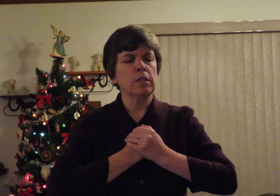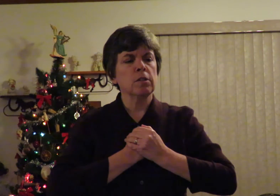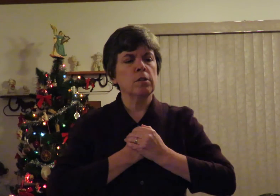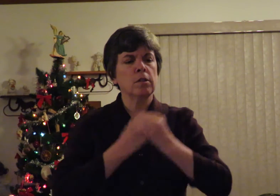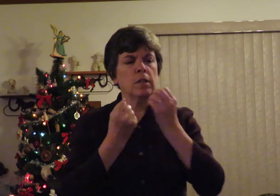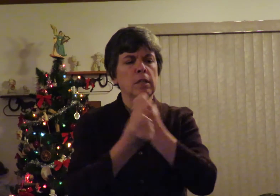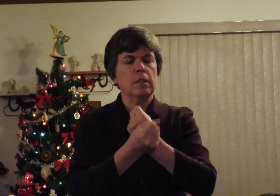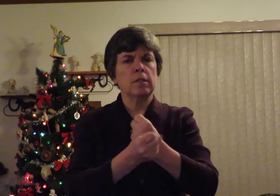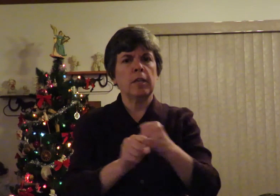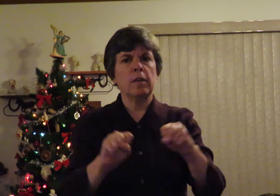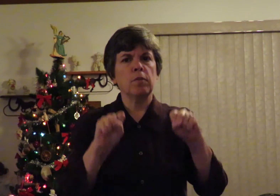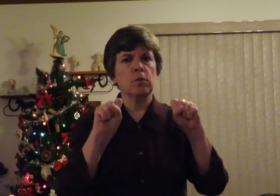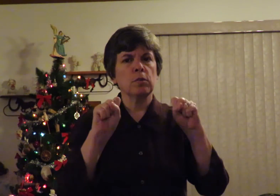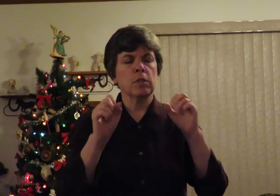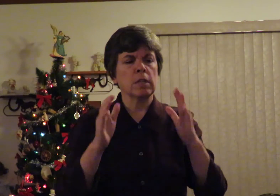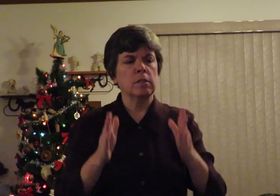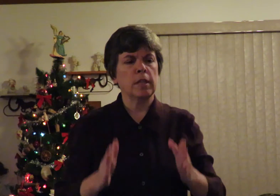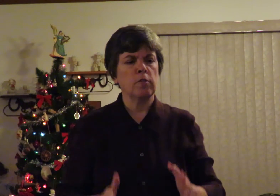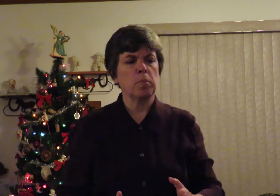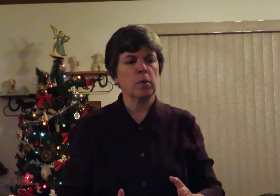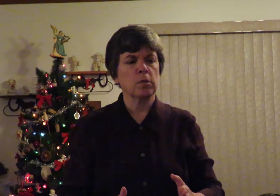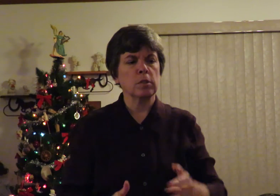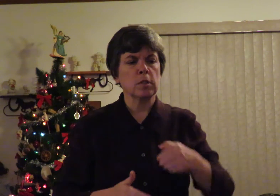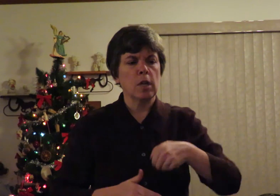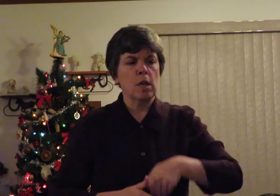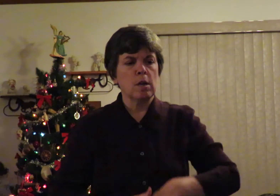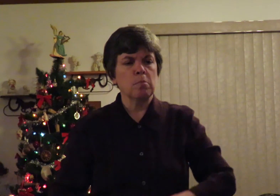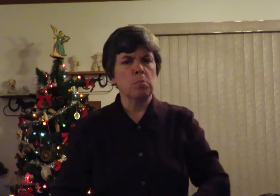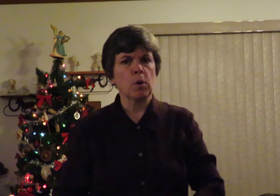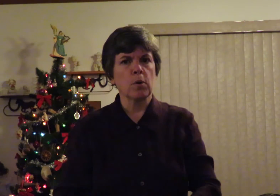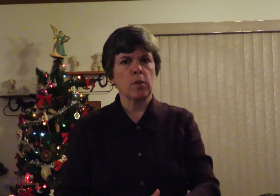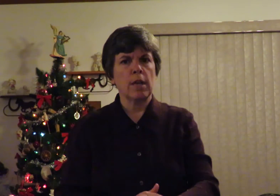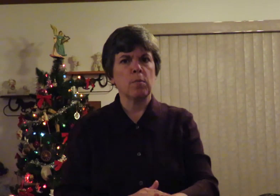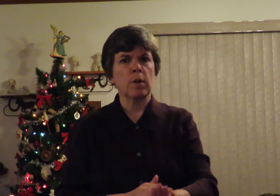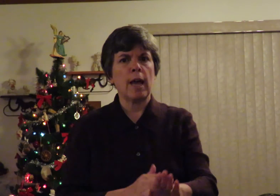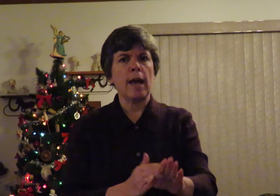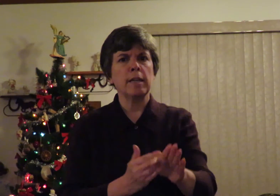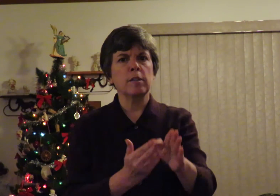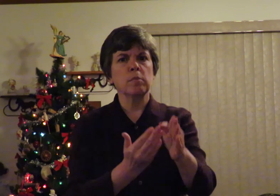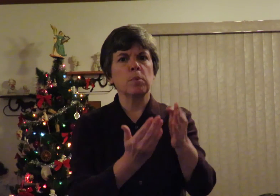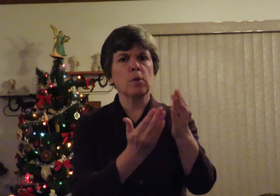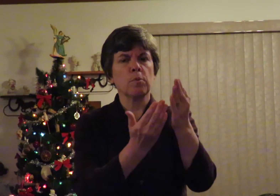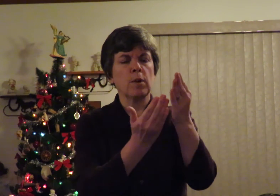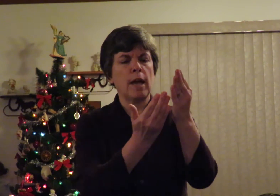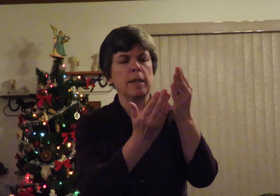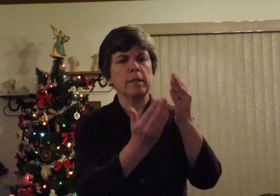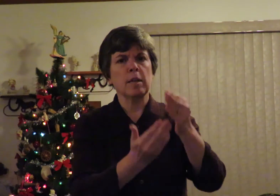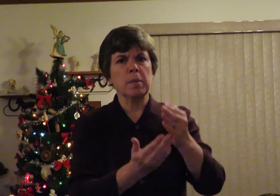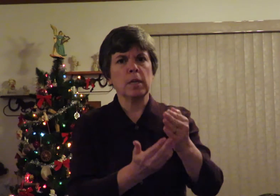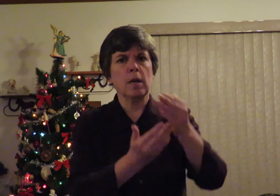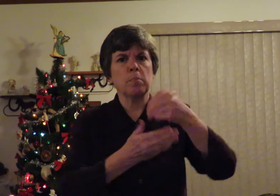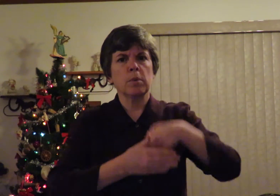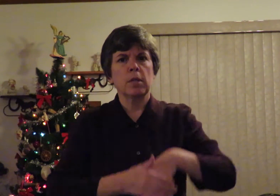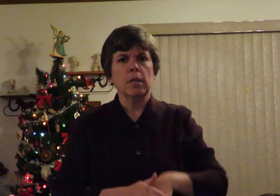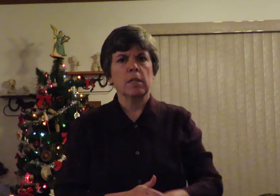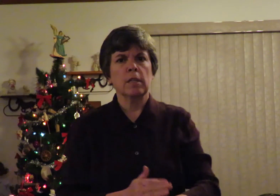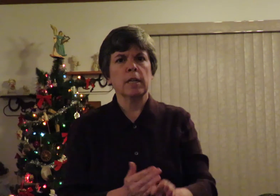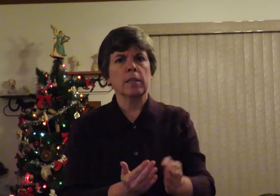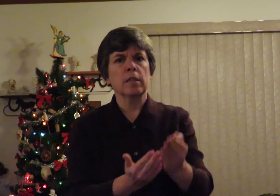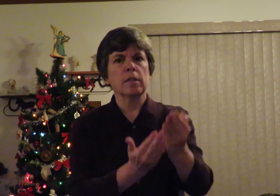dear Savior's, that saved person, birth. And we're adding to the birth, we're adding coming up like